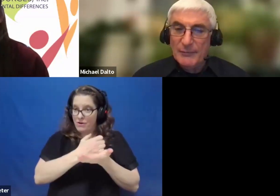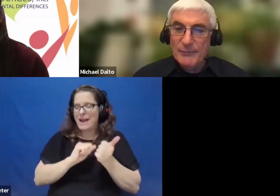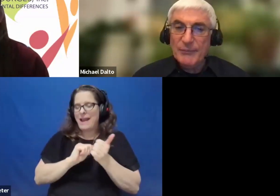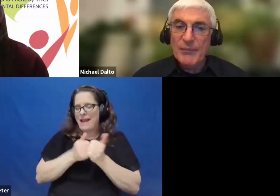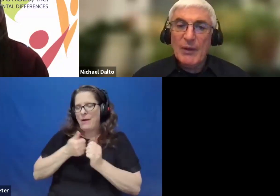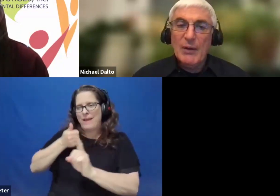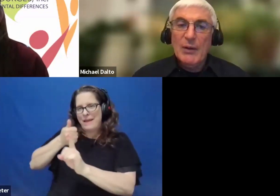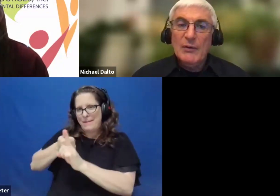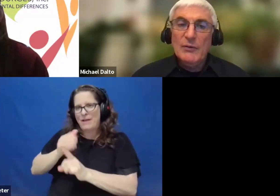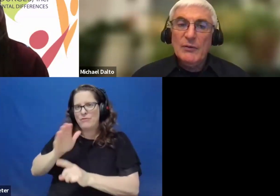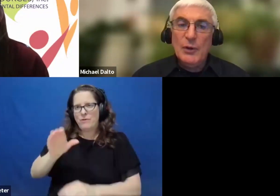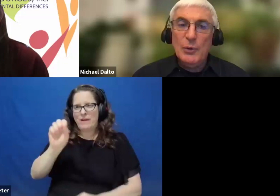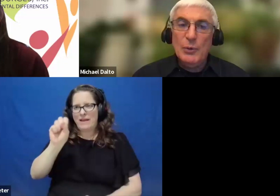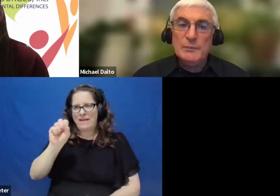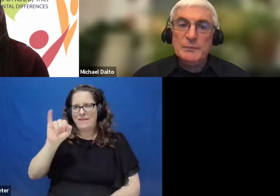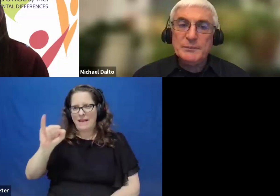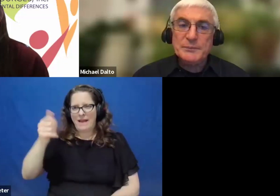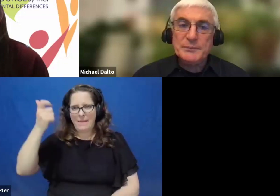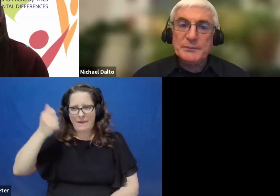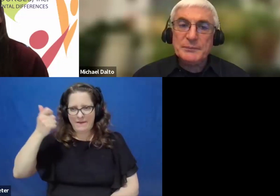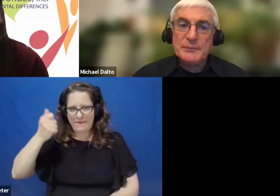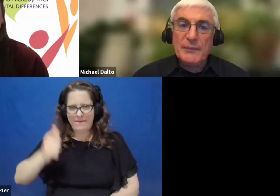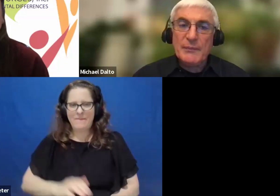SSI. So